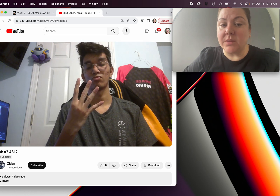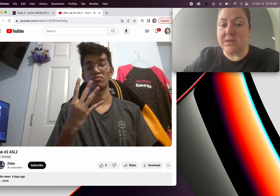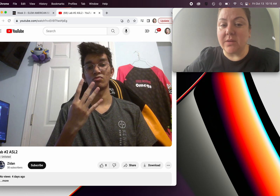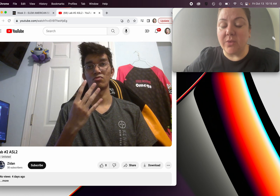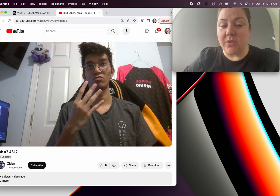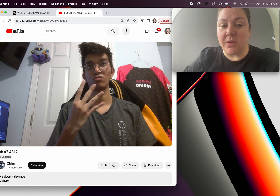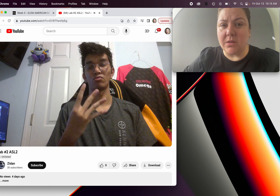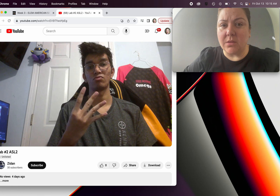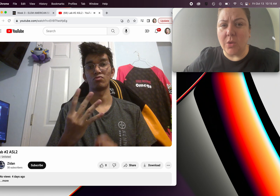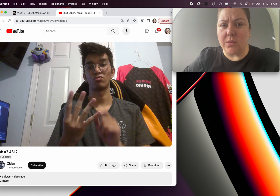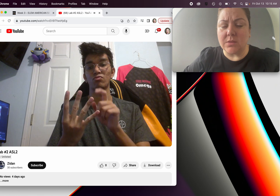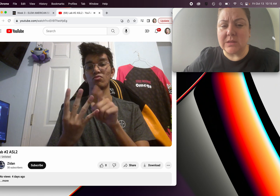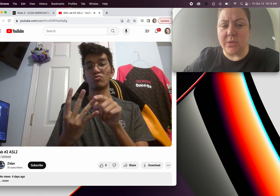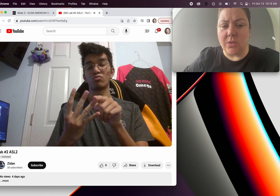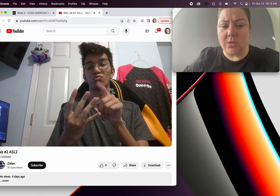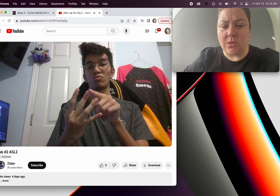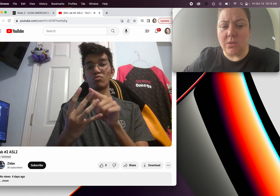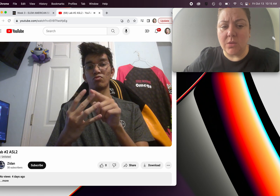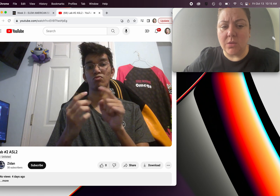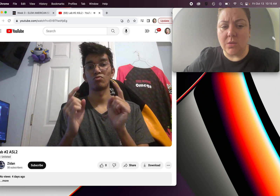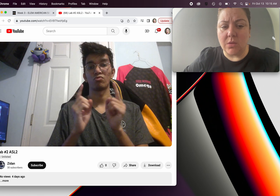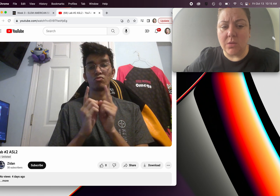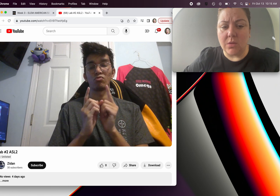How old is the 4th one? Oh, 0?